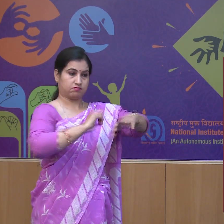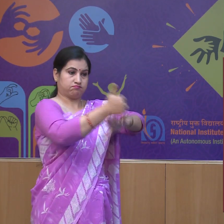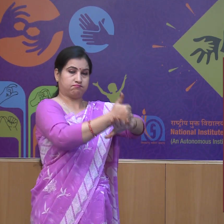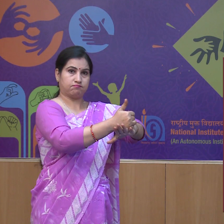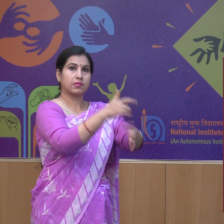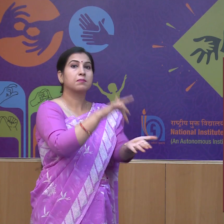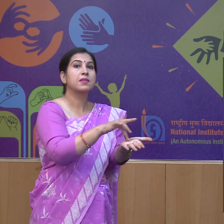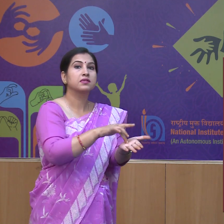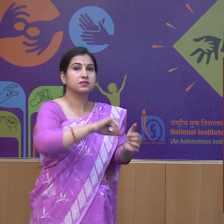at Surat.